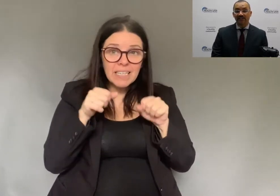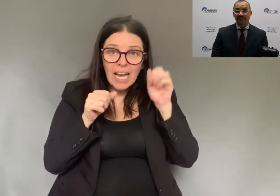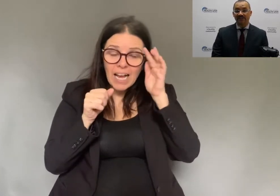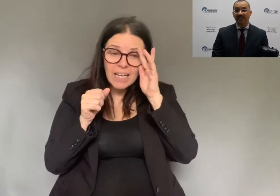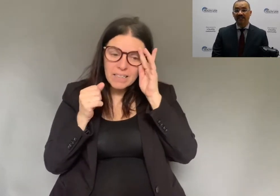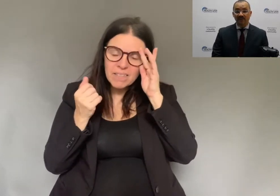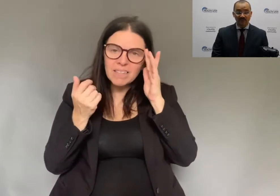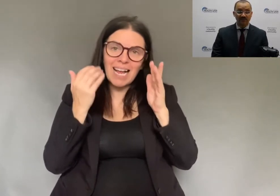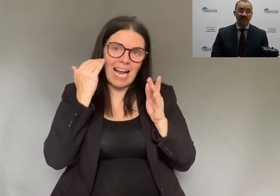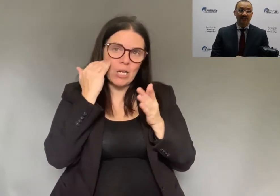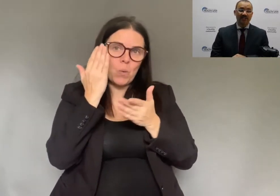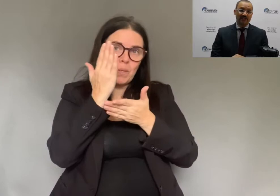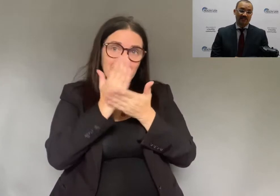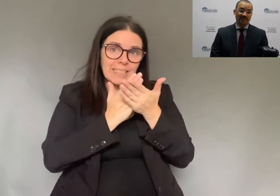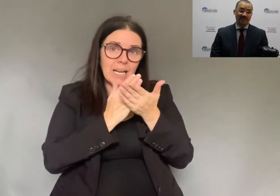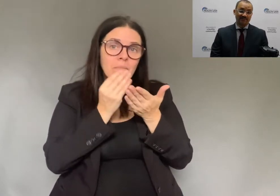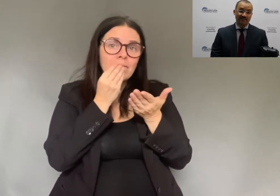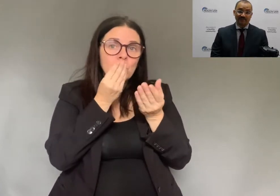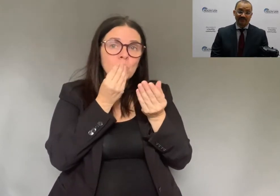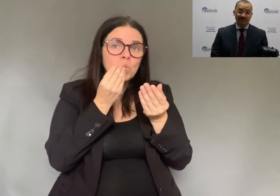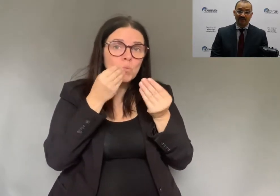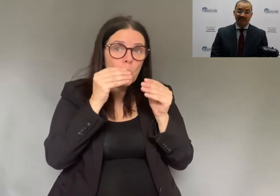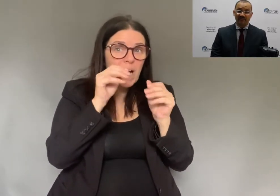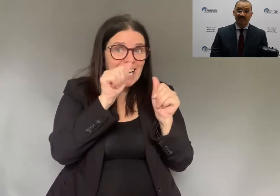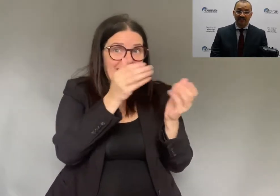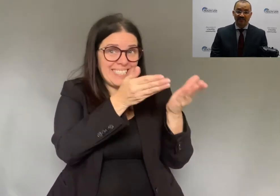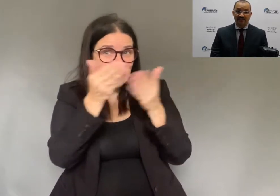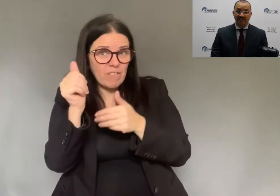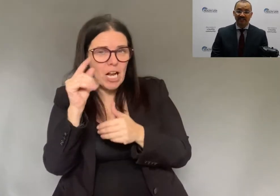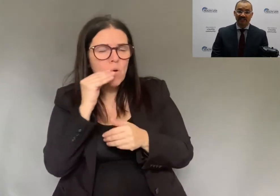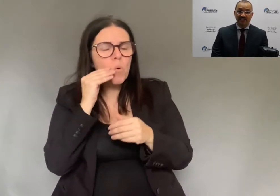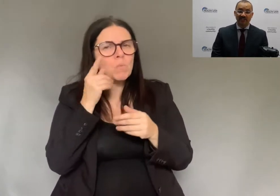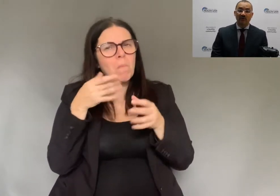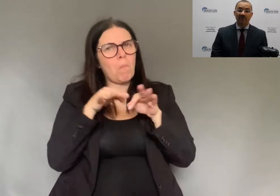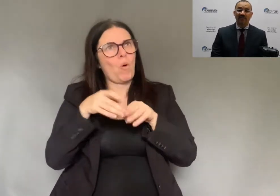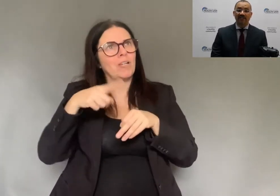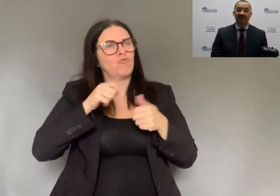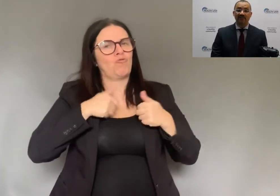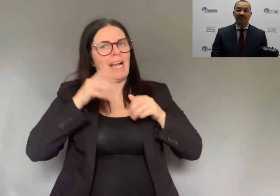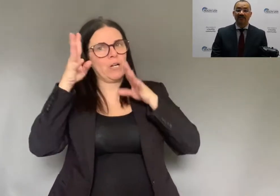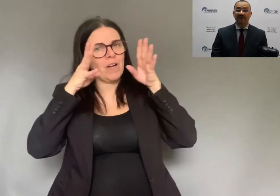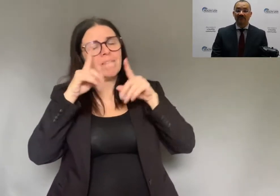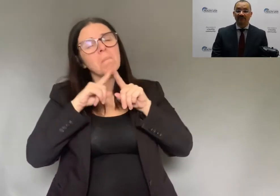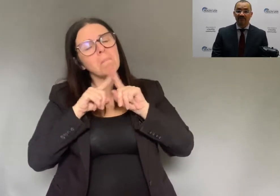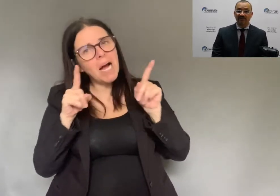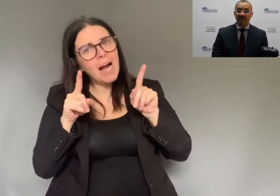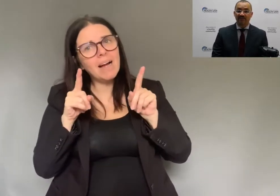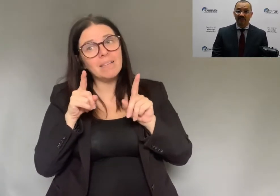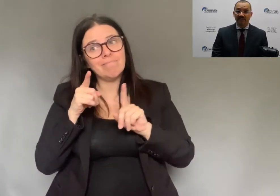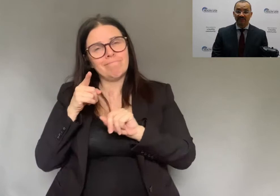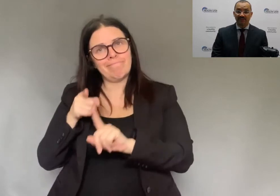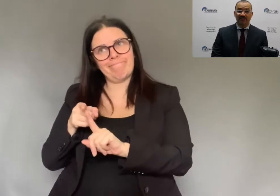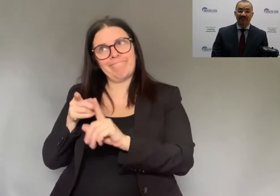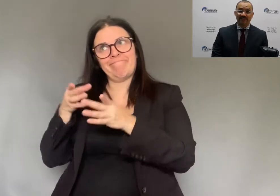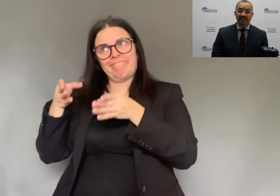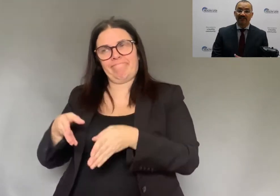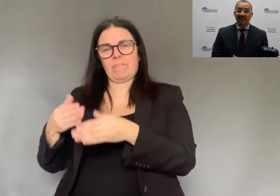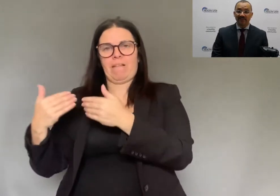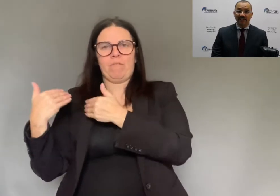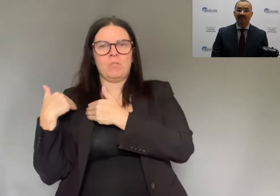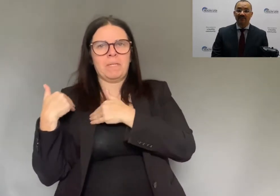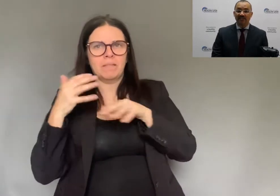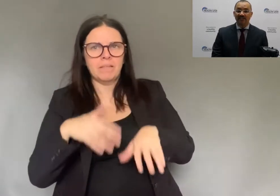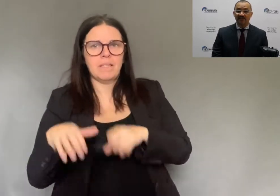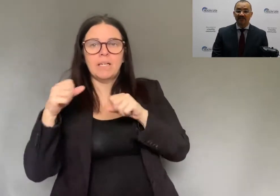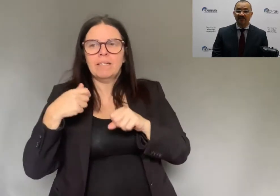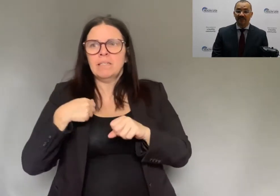are delivering at home. So be creative, and I think it's again goes back to the individual responsibility as well, that we